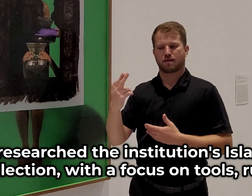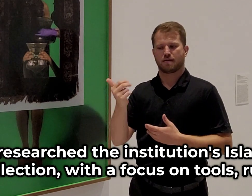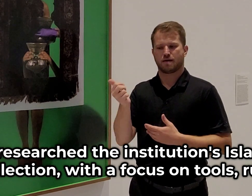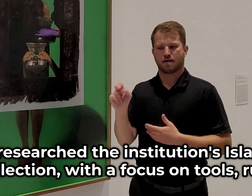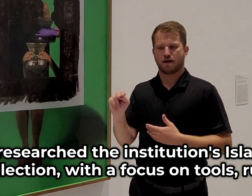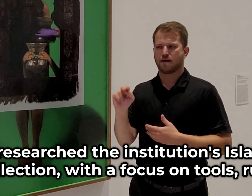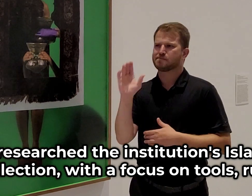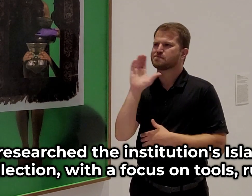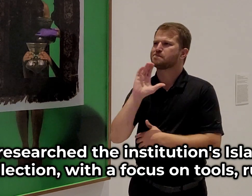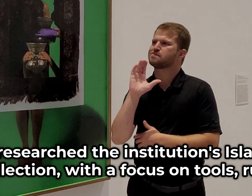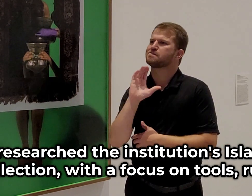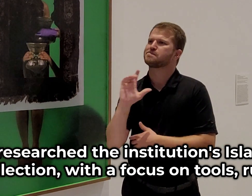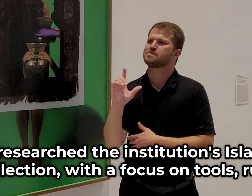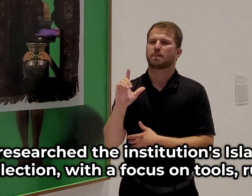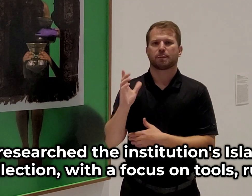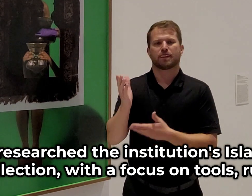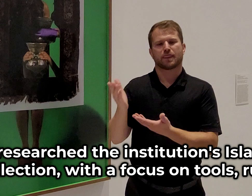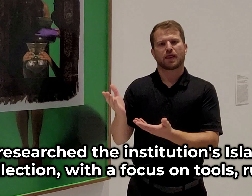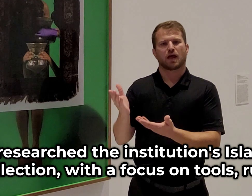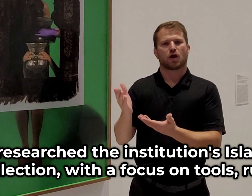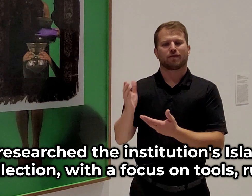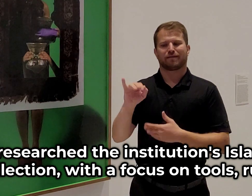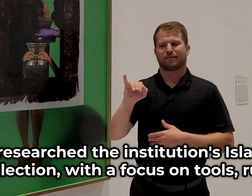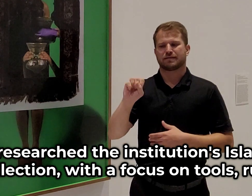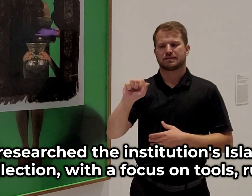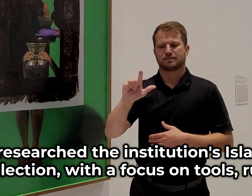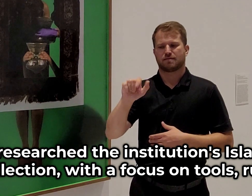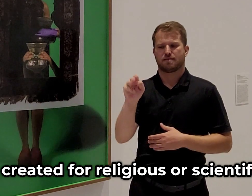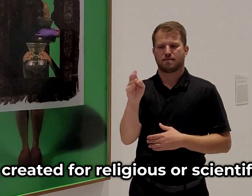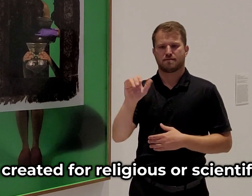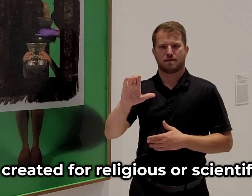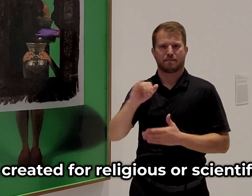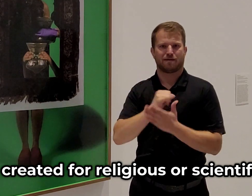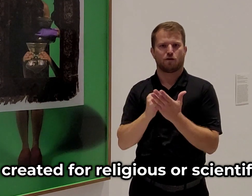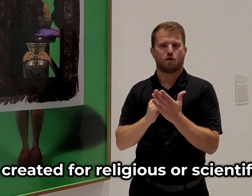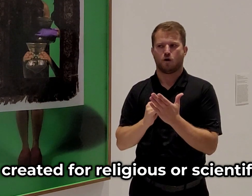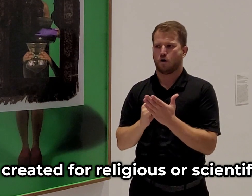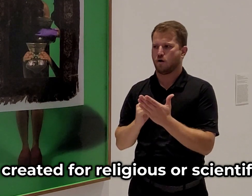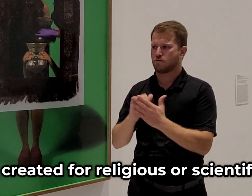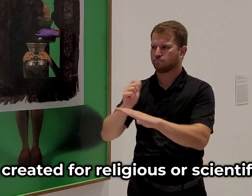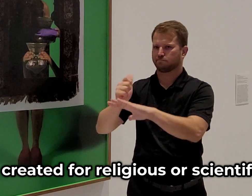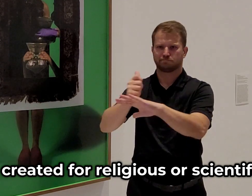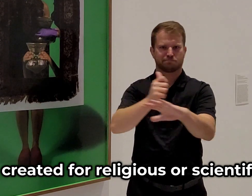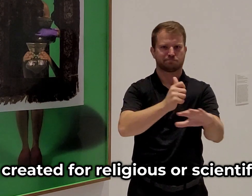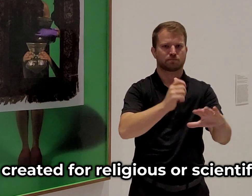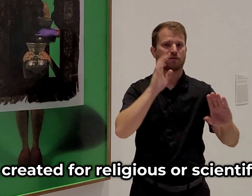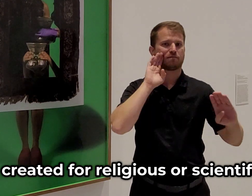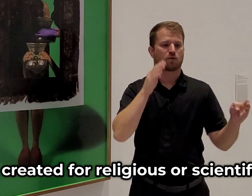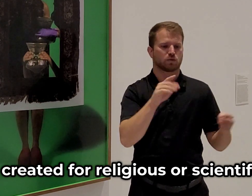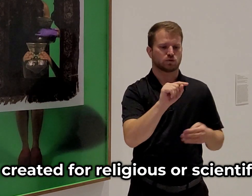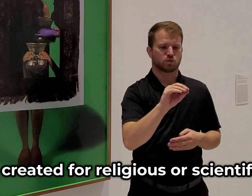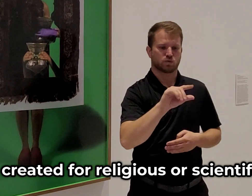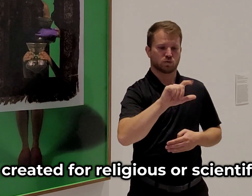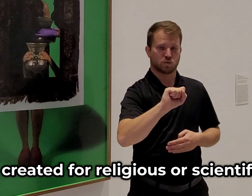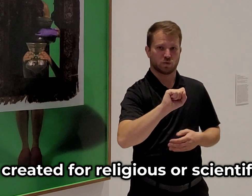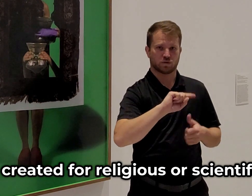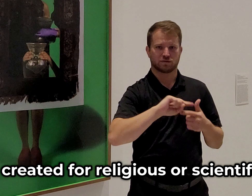collection with a focus on tools, rugs, and garments created for religious or scientific purposes.